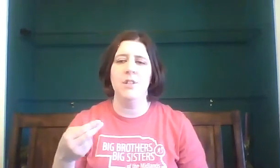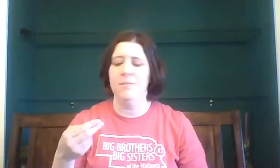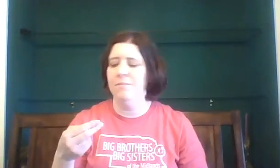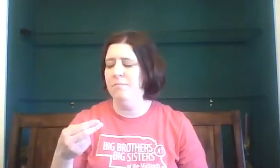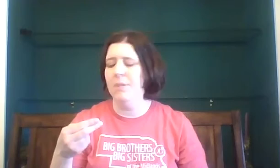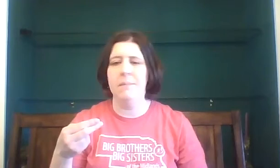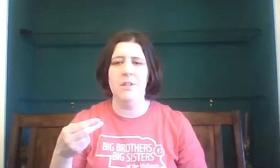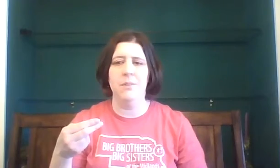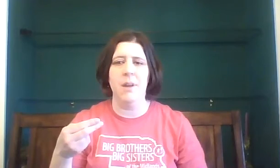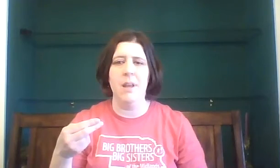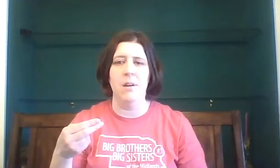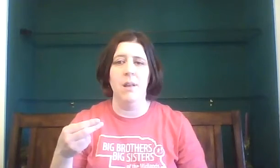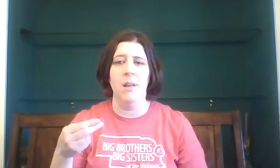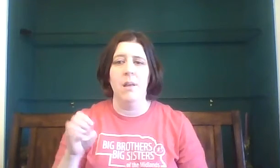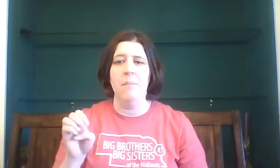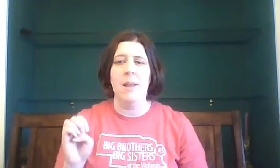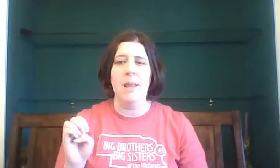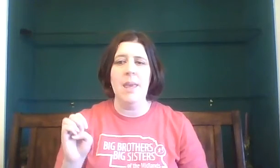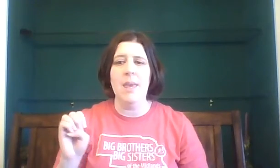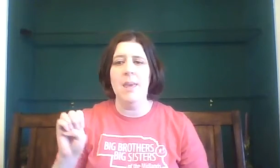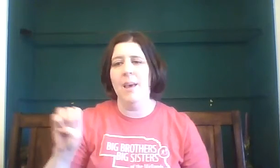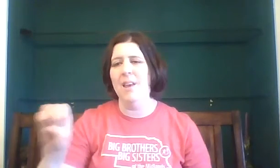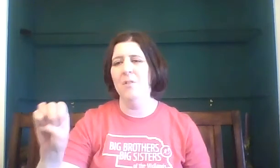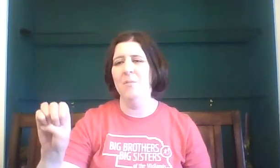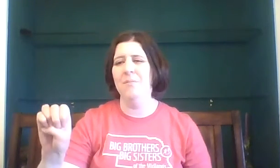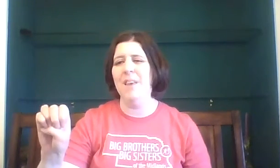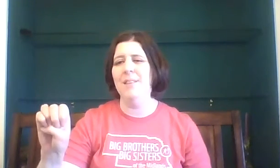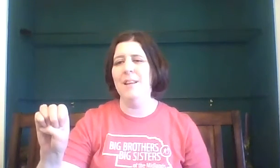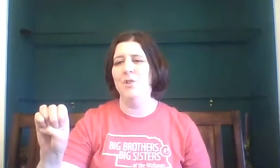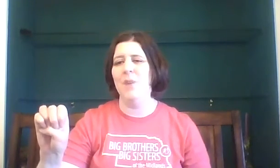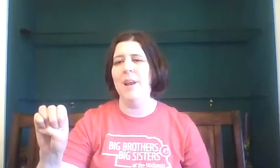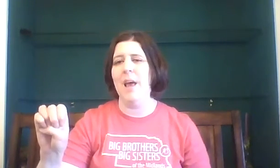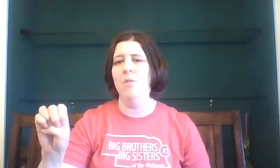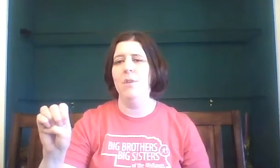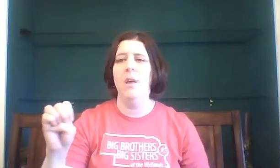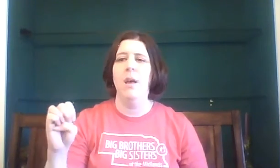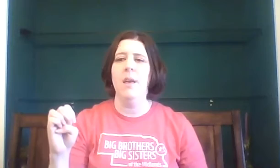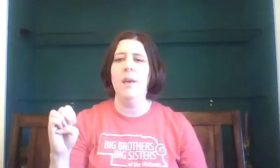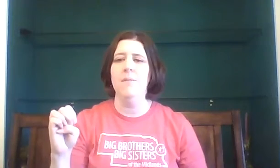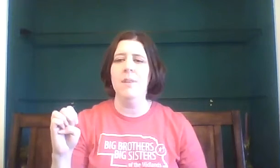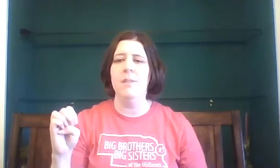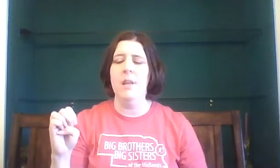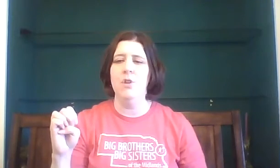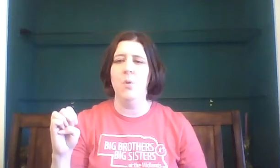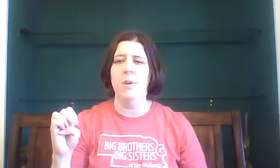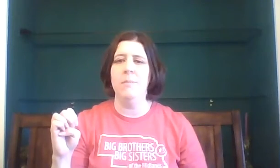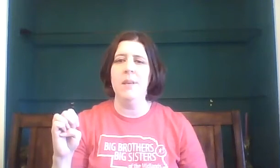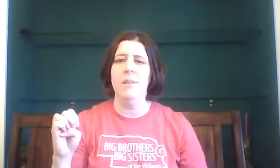H pretty much is right here, but E, I don't face it straight out. I kind of face it in towards me so